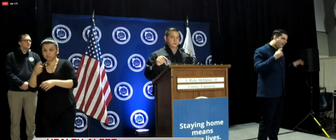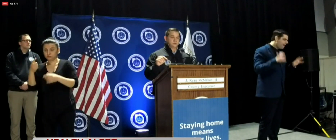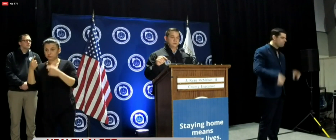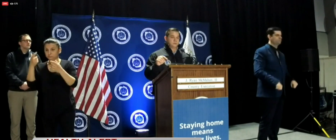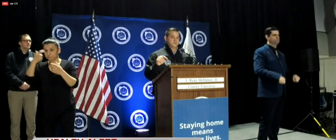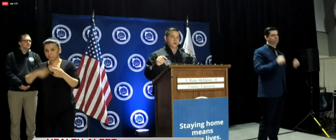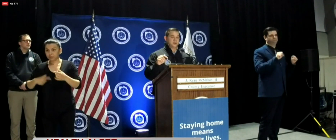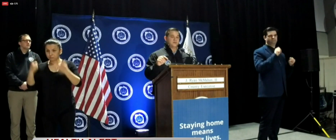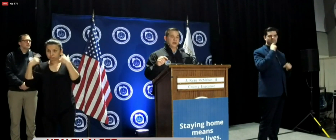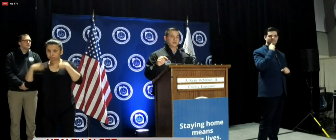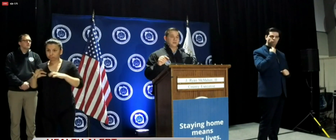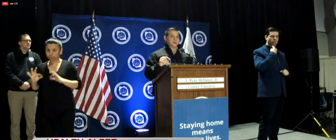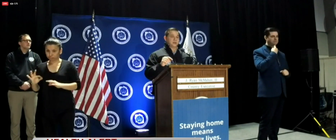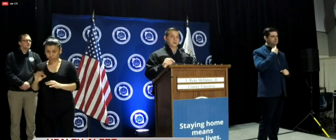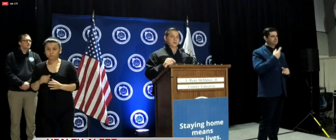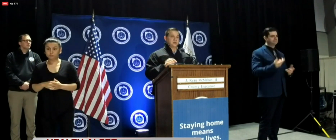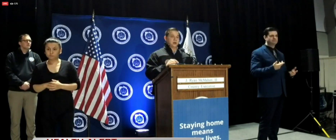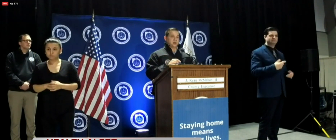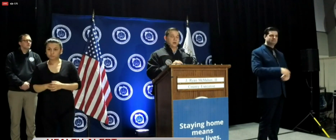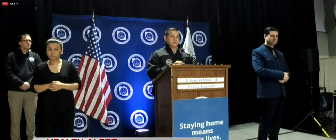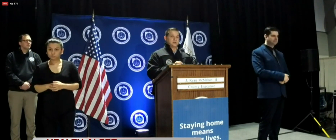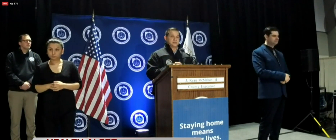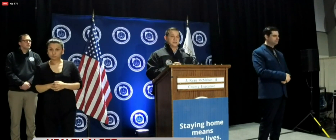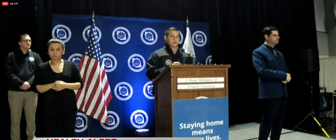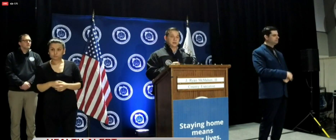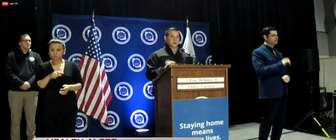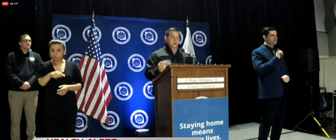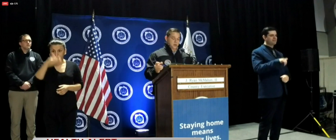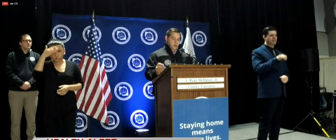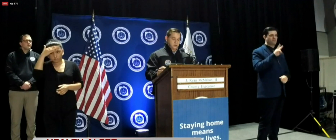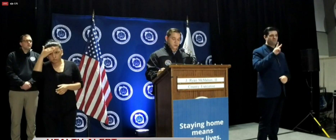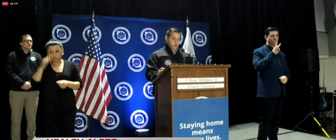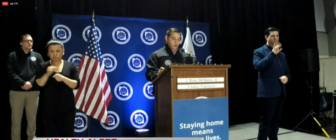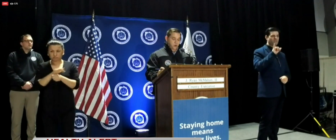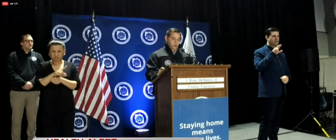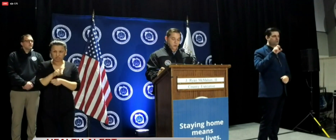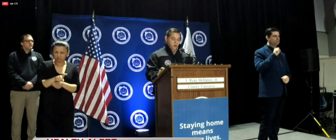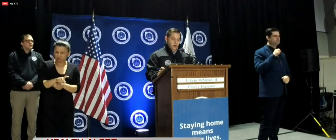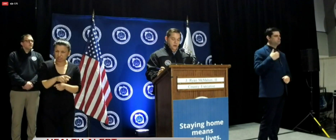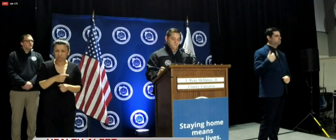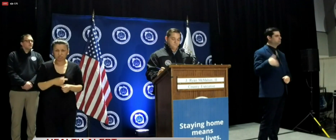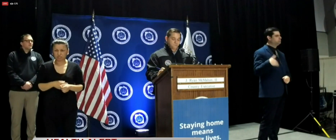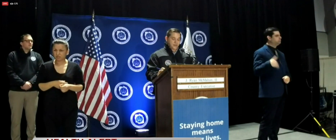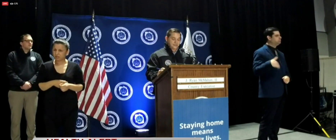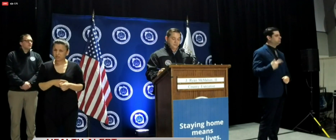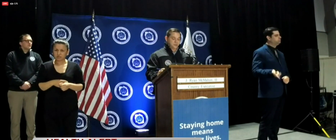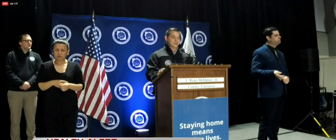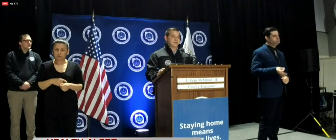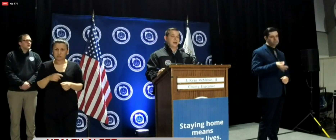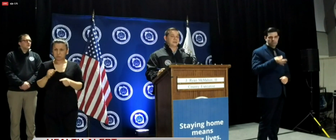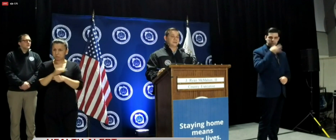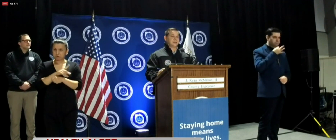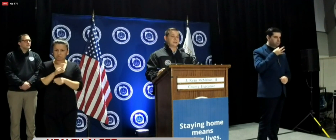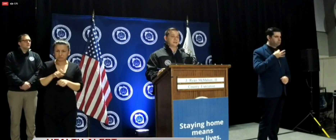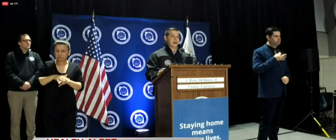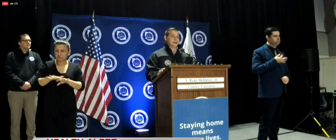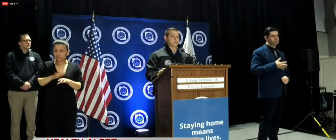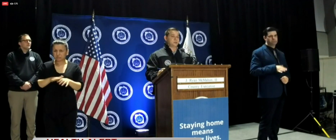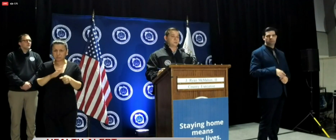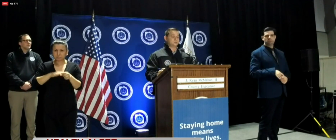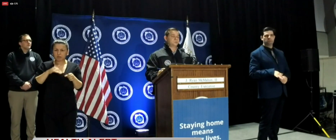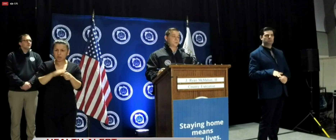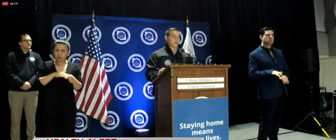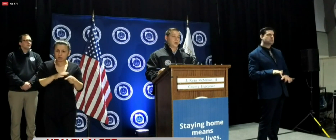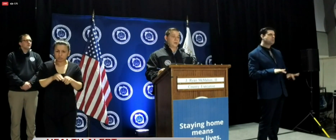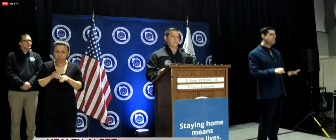is very effective in getting our residents sick. And so 18% of active cases in the